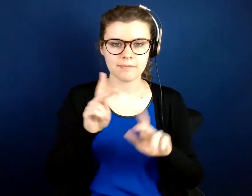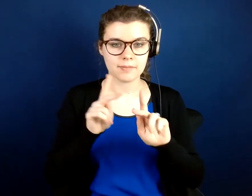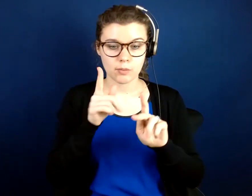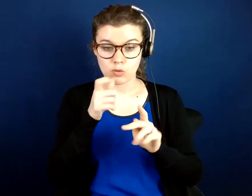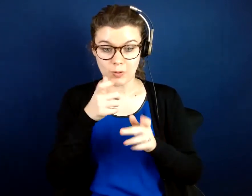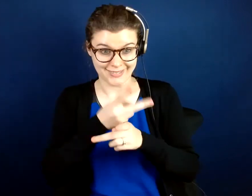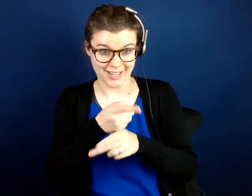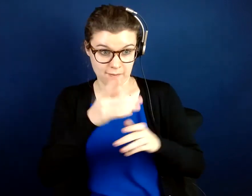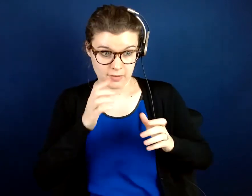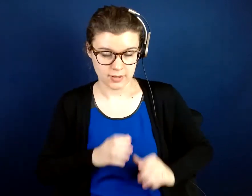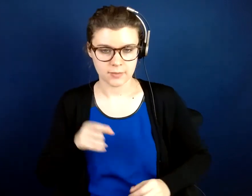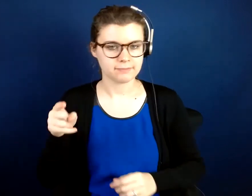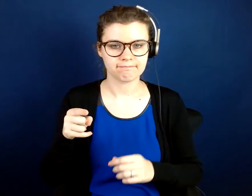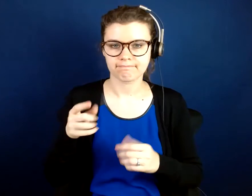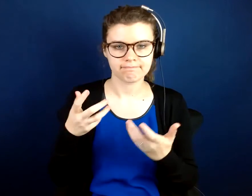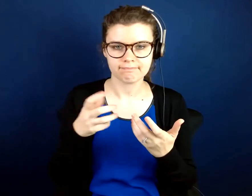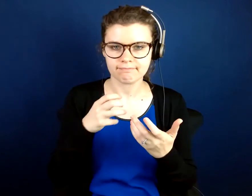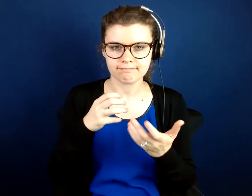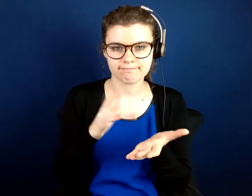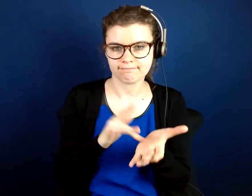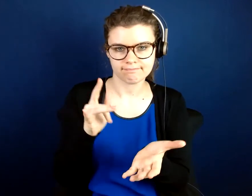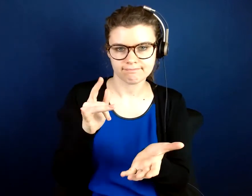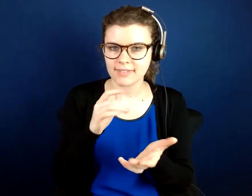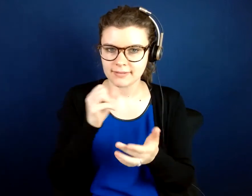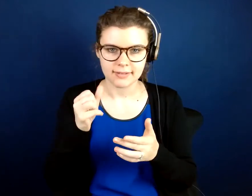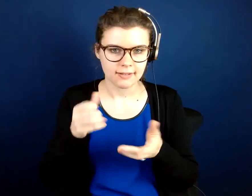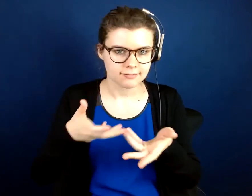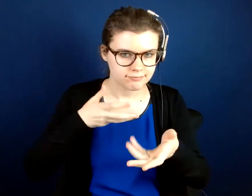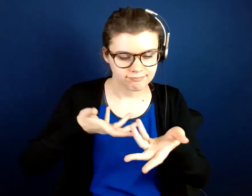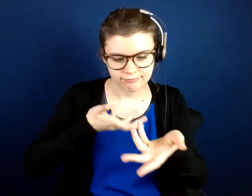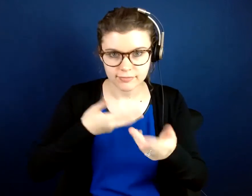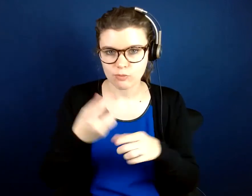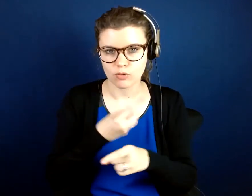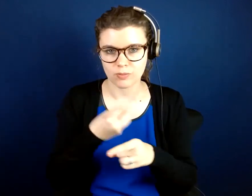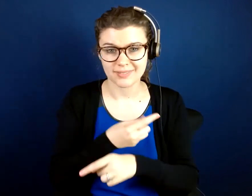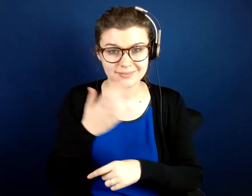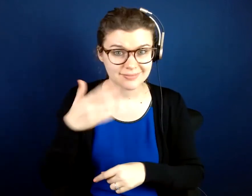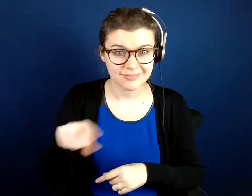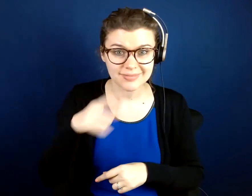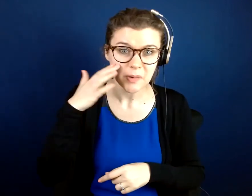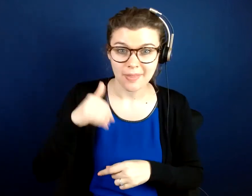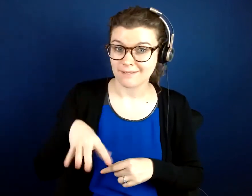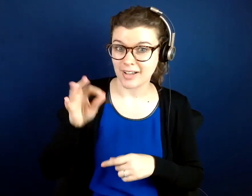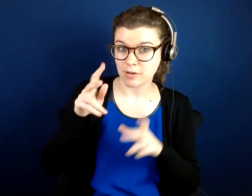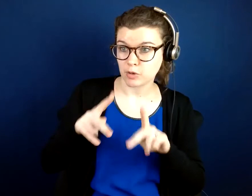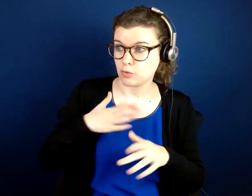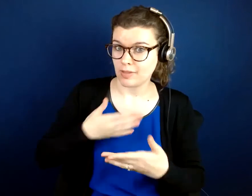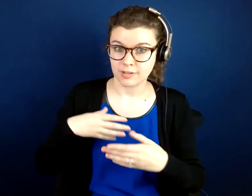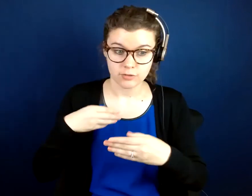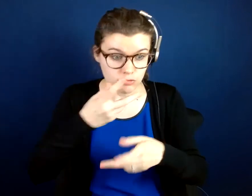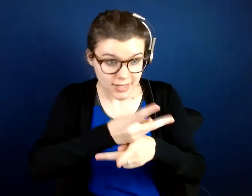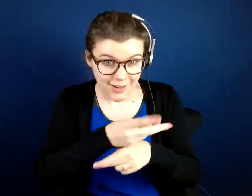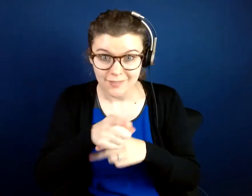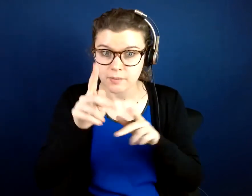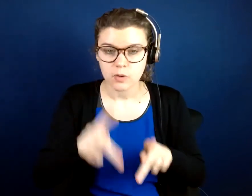mistreatment. As we all know, finding a caregiver for your loved one is a very daunting task. And once they